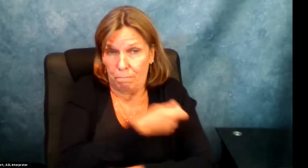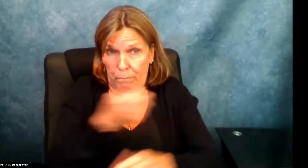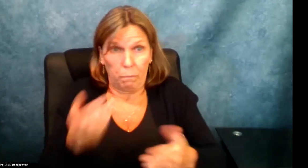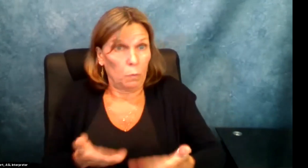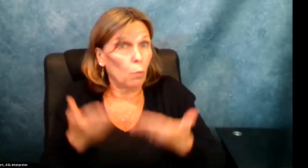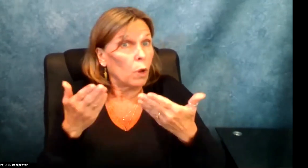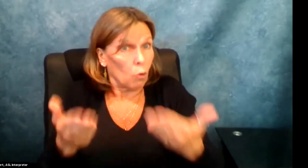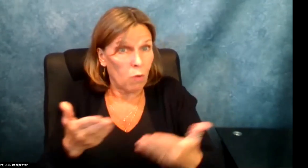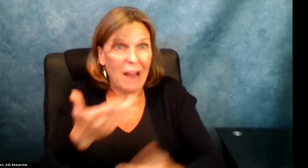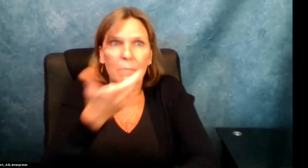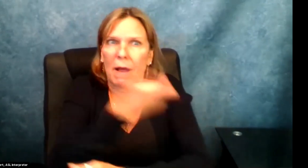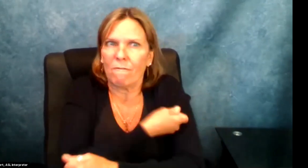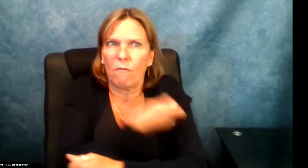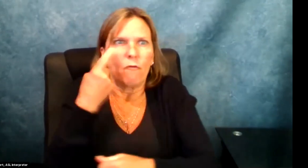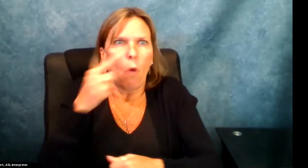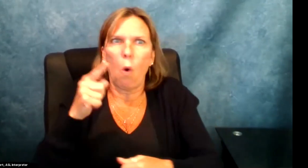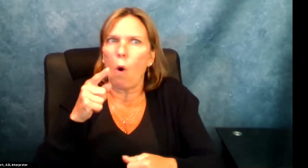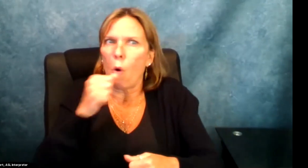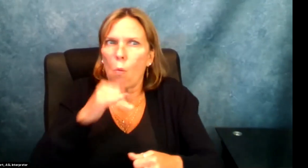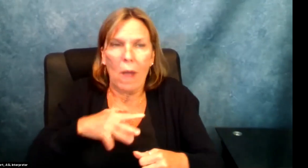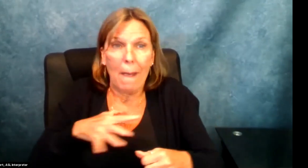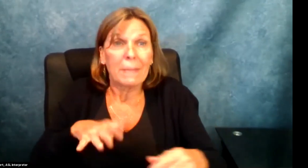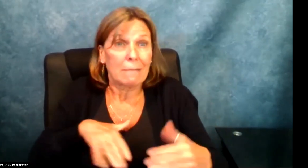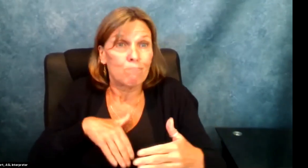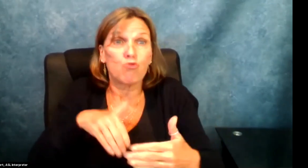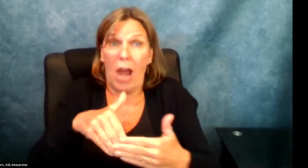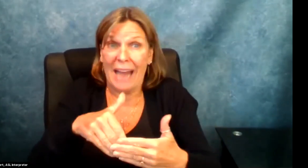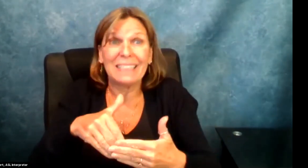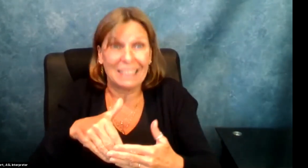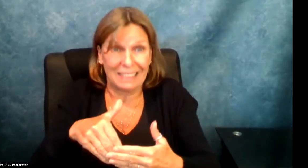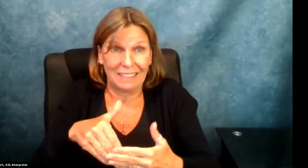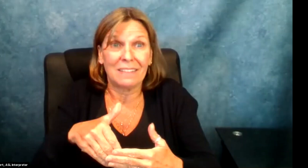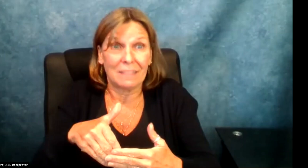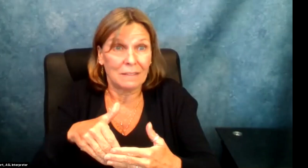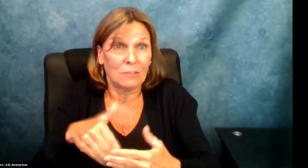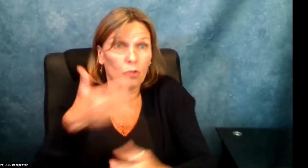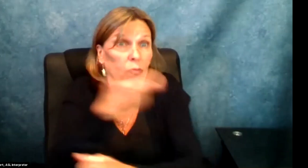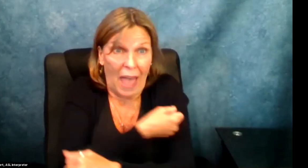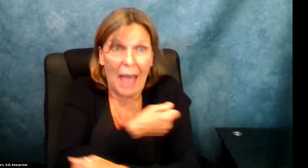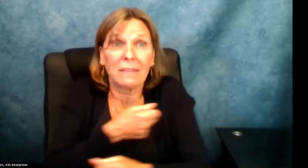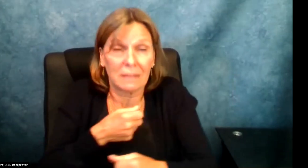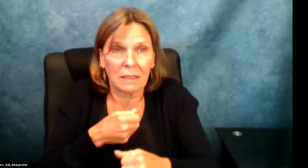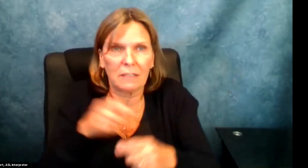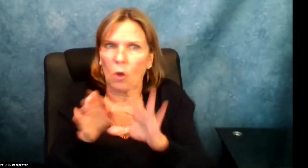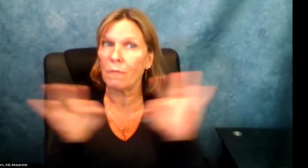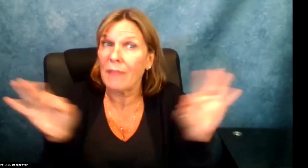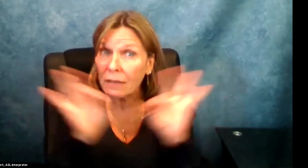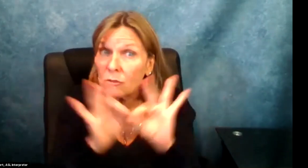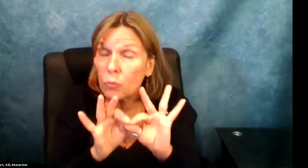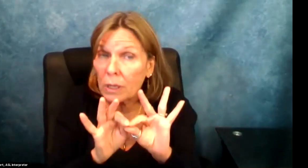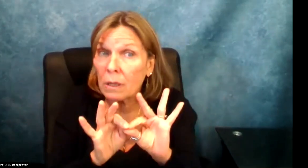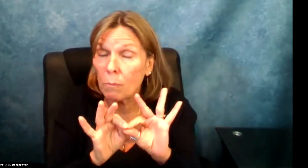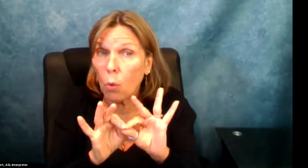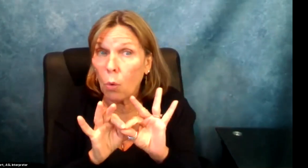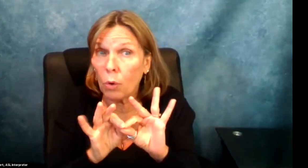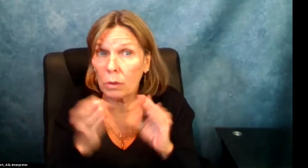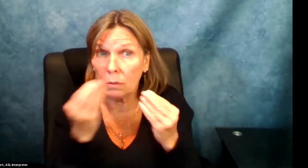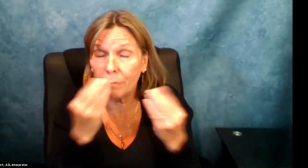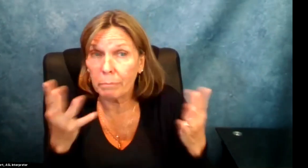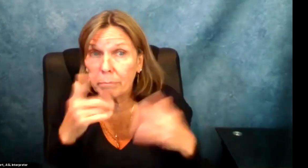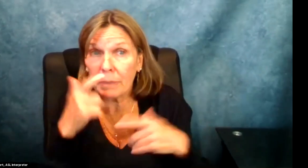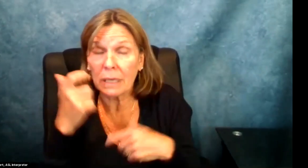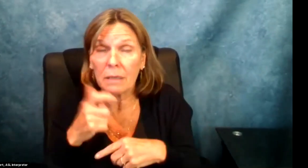who are pregnant, regardless of gestational age. And so I think that's a really important statement. You know, fertility and